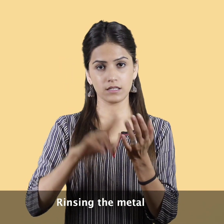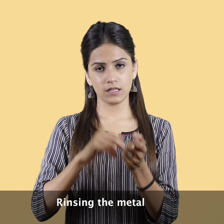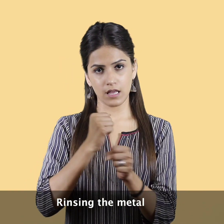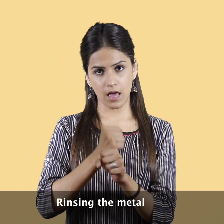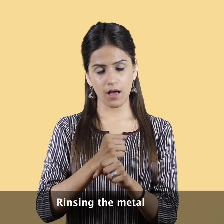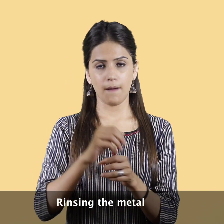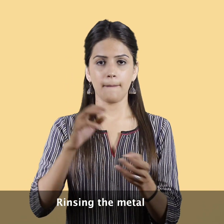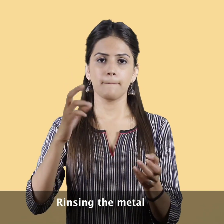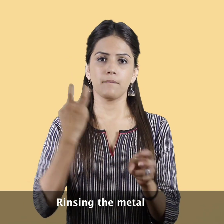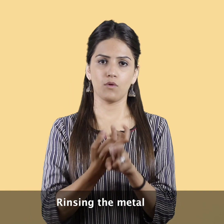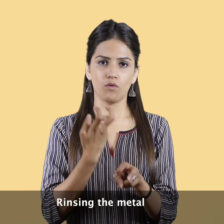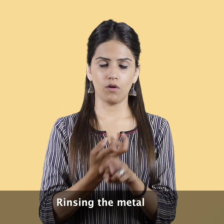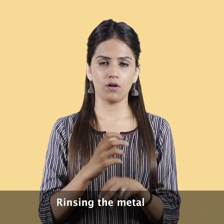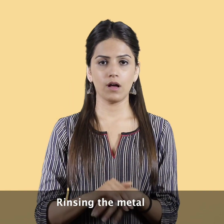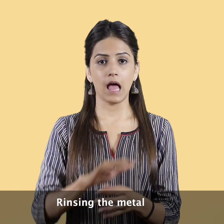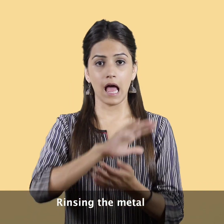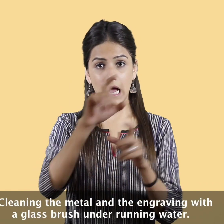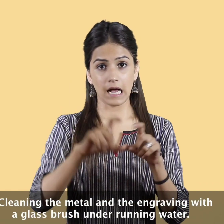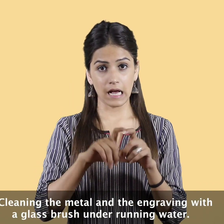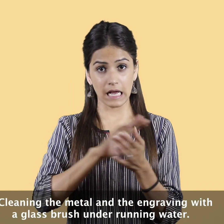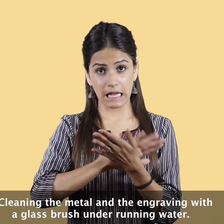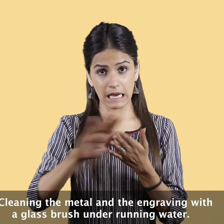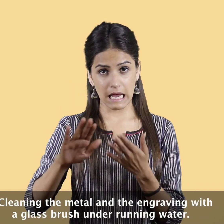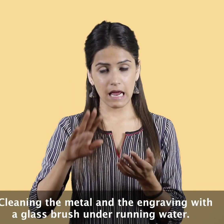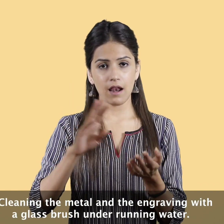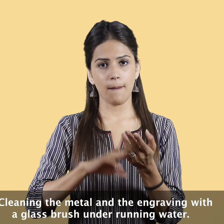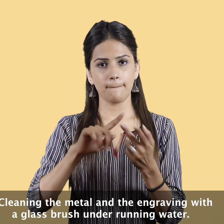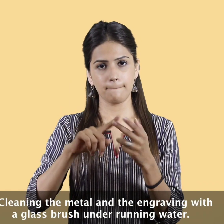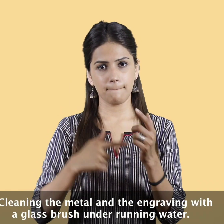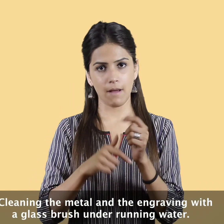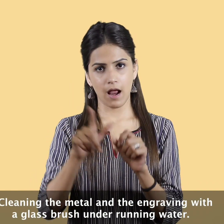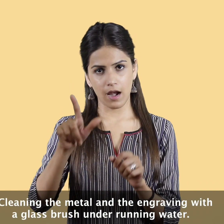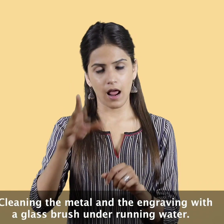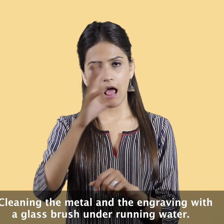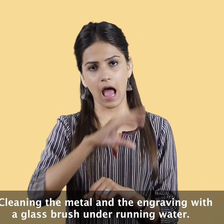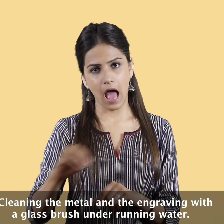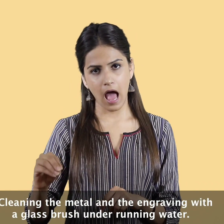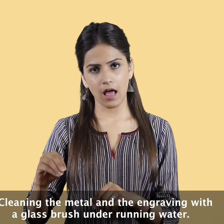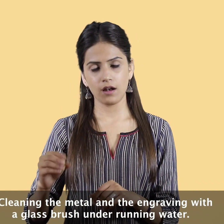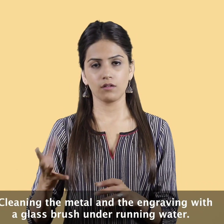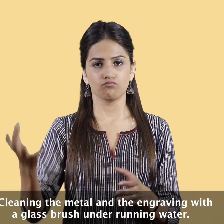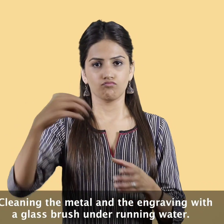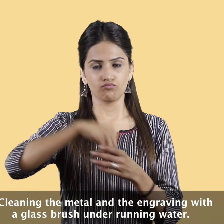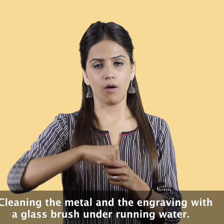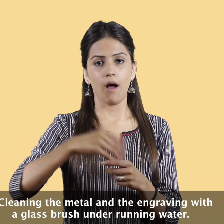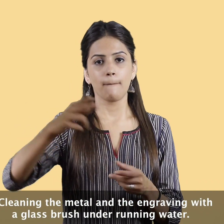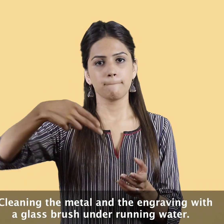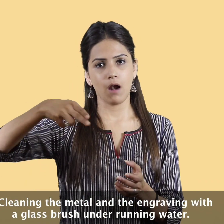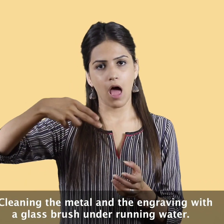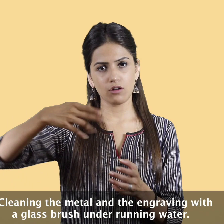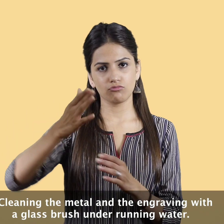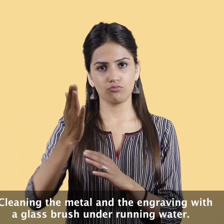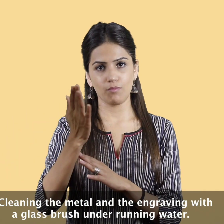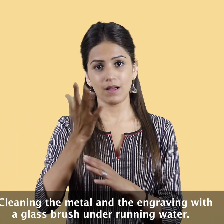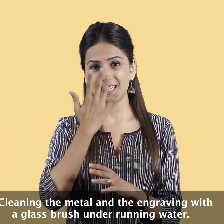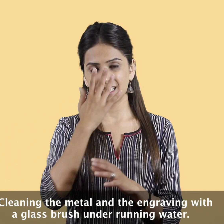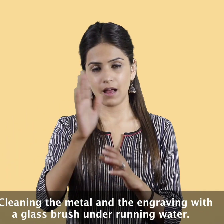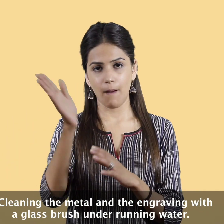Rinsing the metal. Cleaning the metal and the engraving with a glass brush under running